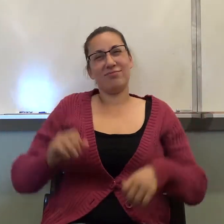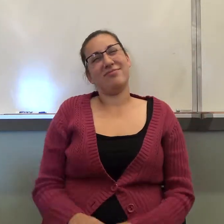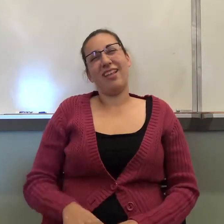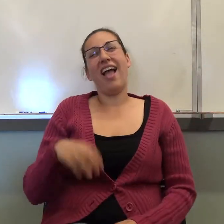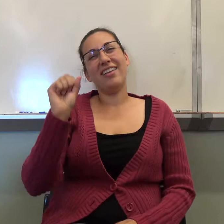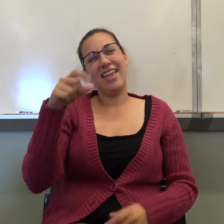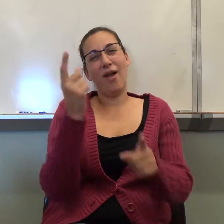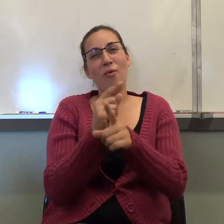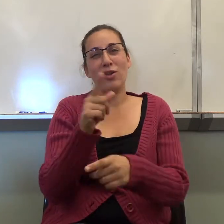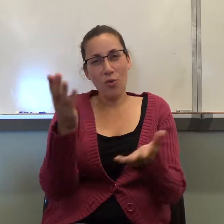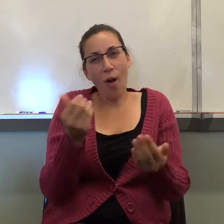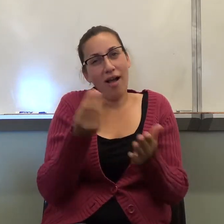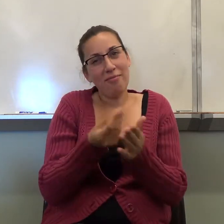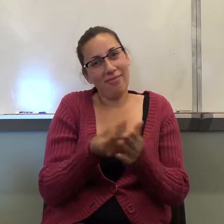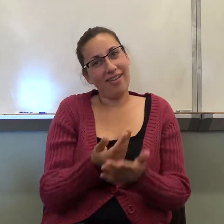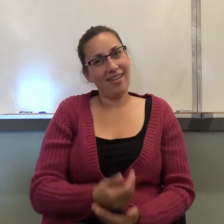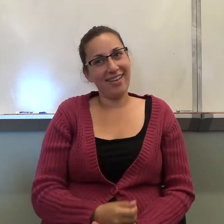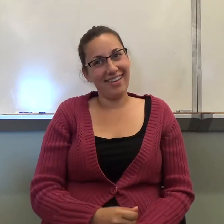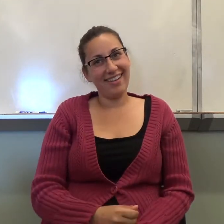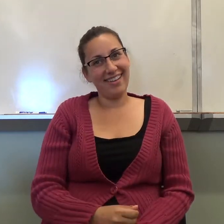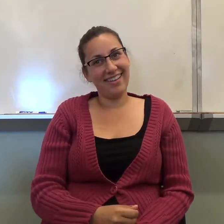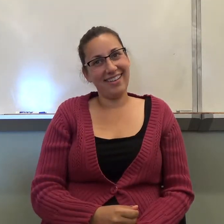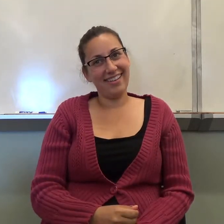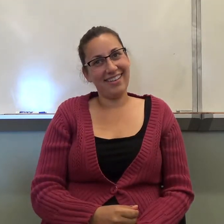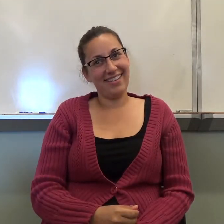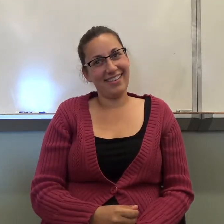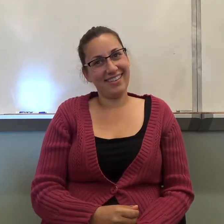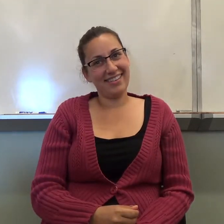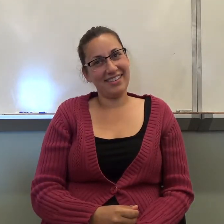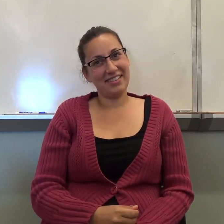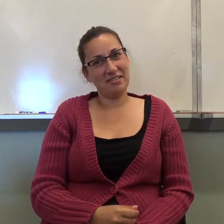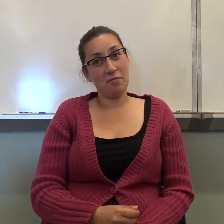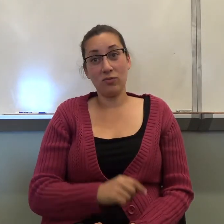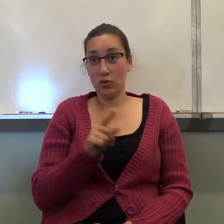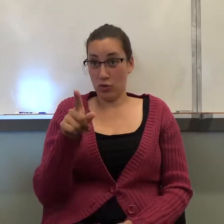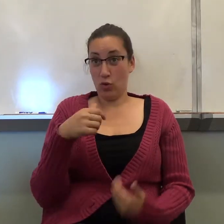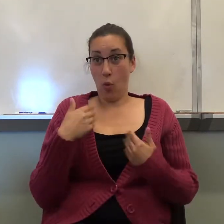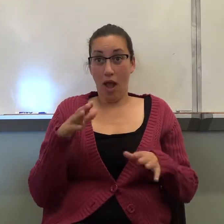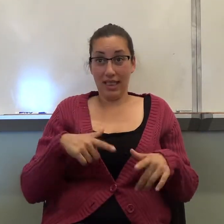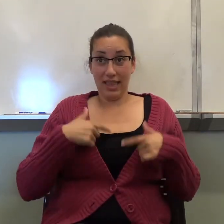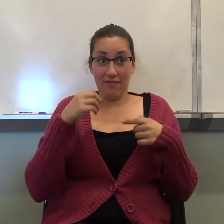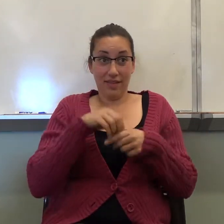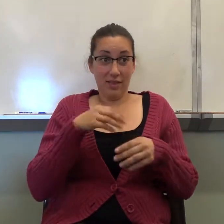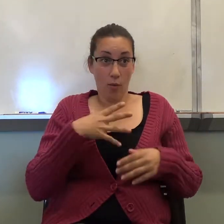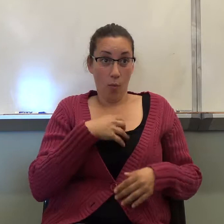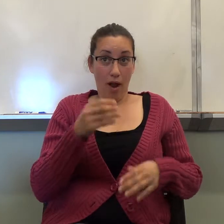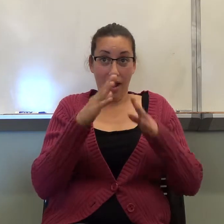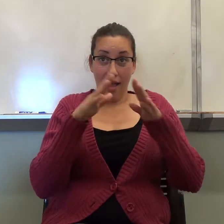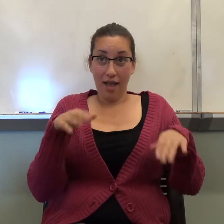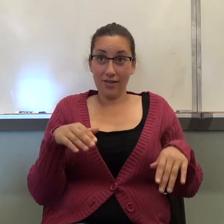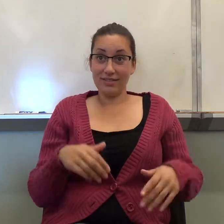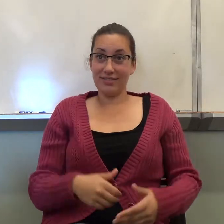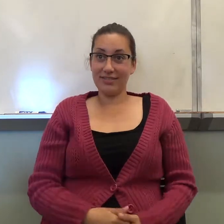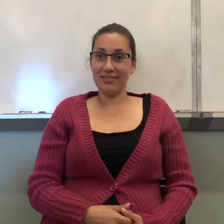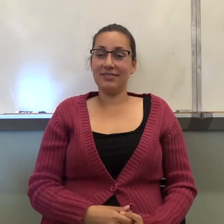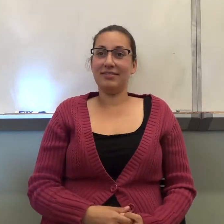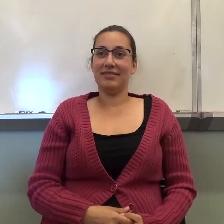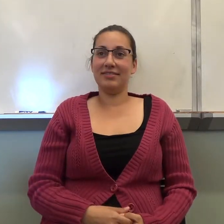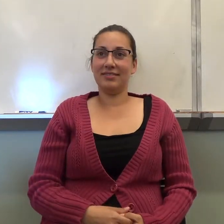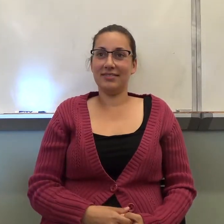All stuff we have to speak. We all have to talk the same language. All right, now, one of the things that